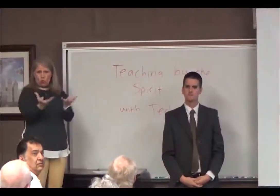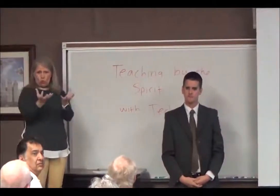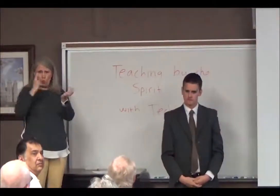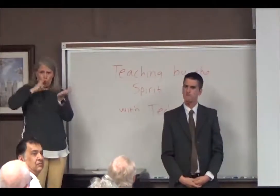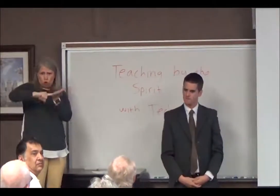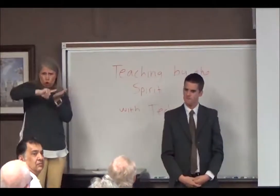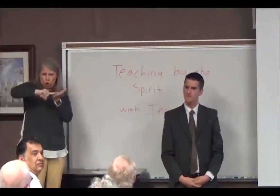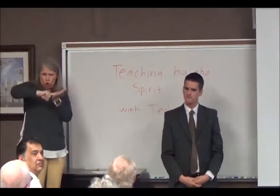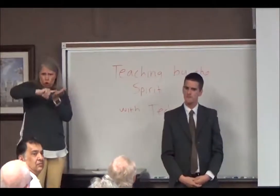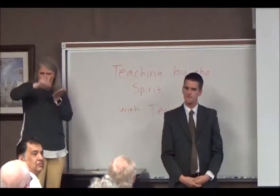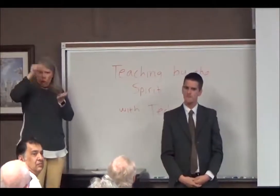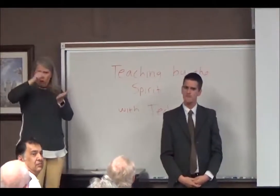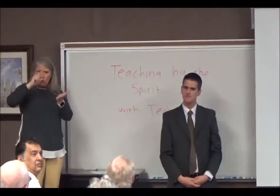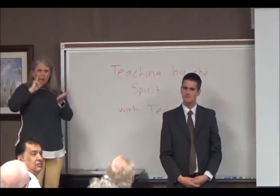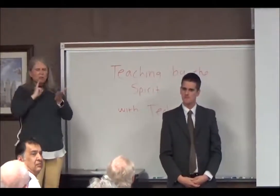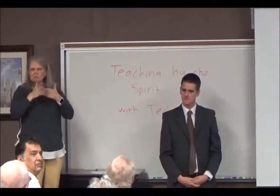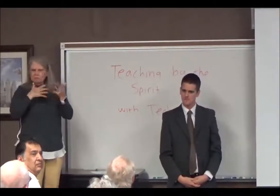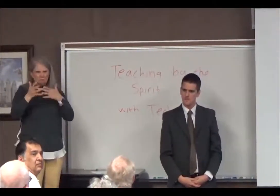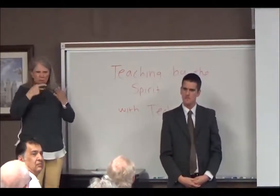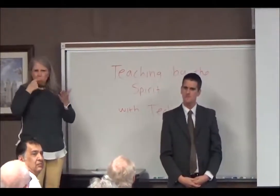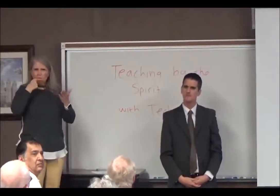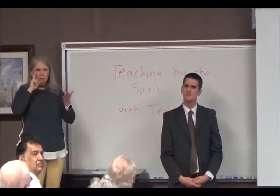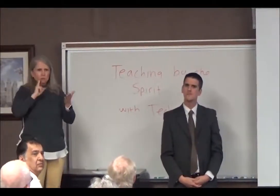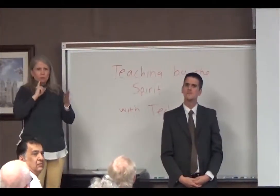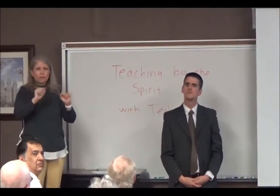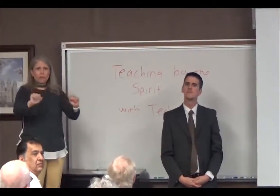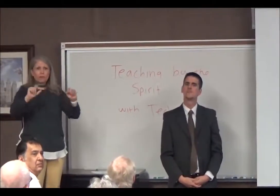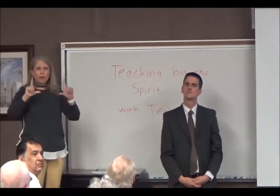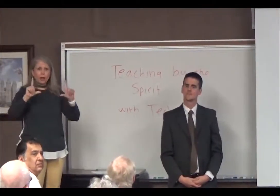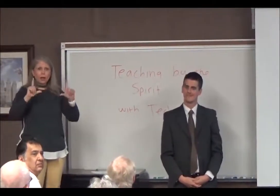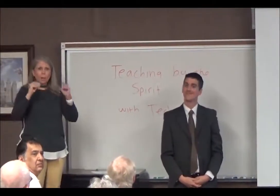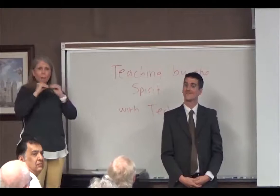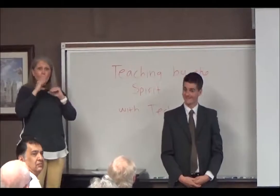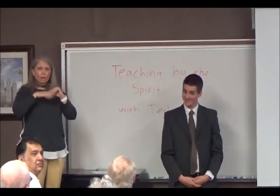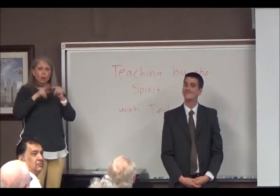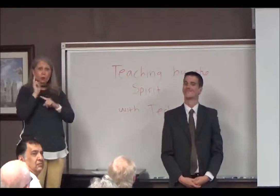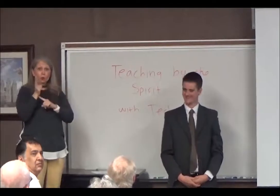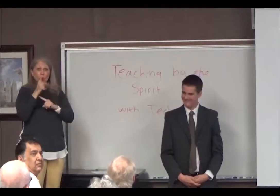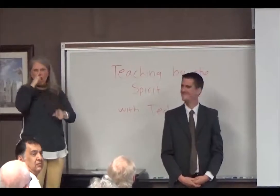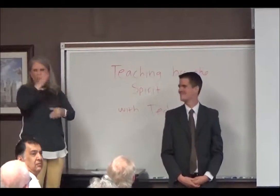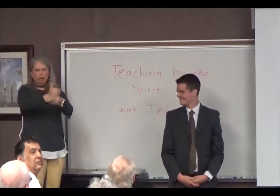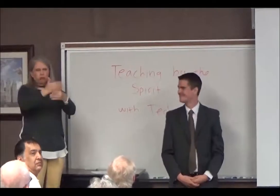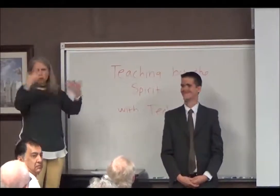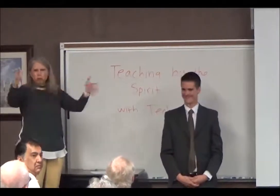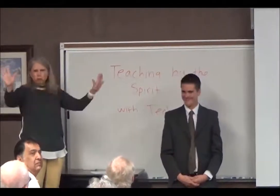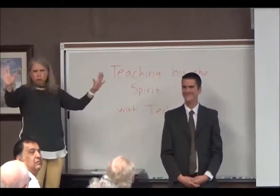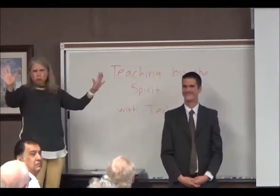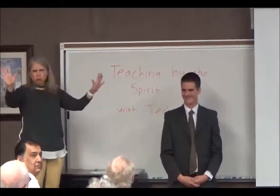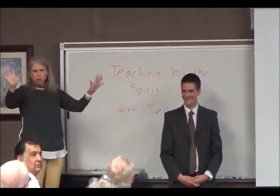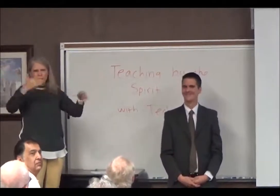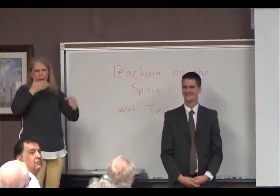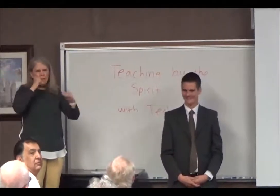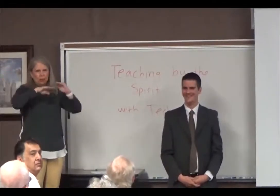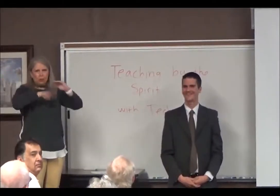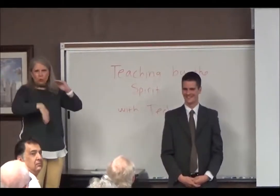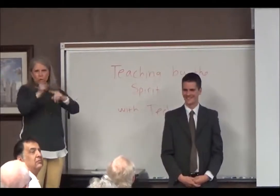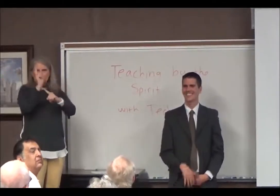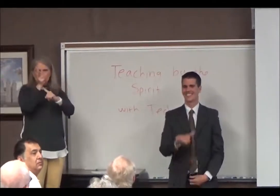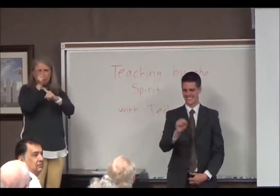based on group discussions that I've watched with deaf, hearing, it doesn't matter, more than 2 or 3 minutes of a video,